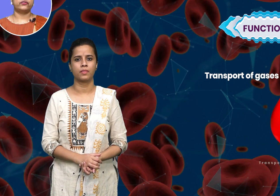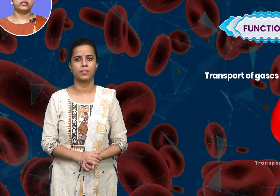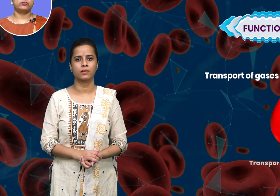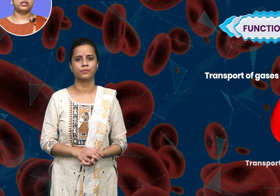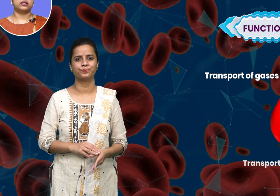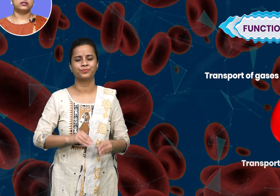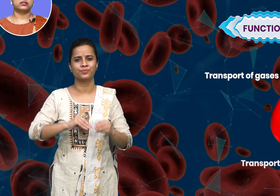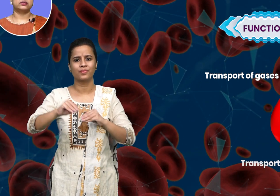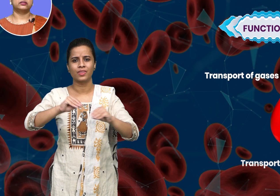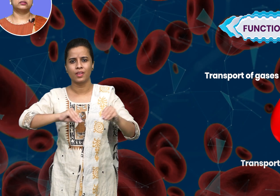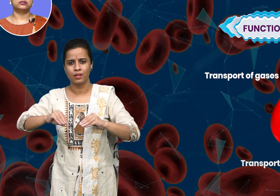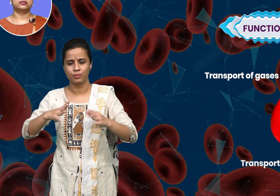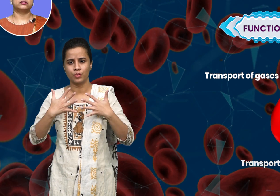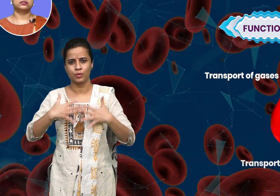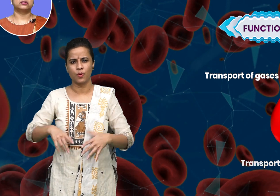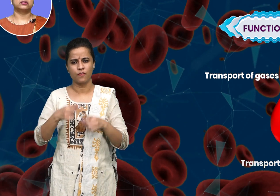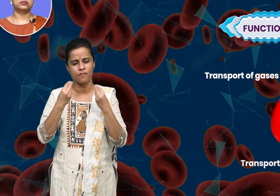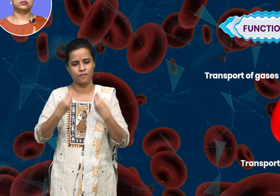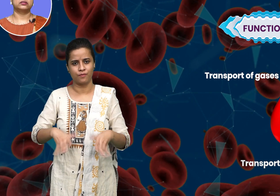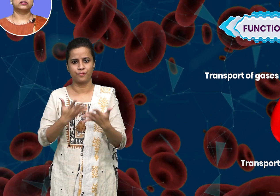Transport of waste materials.